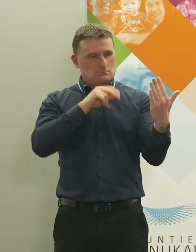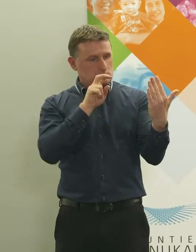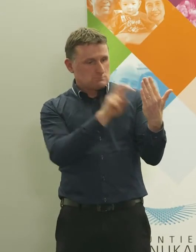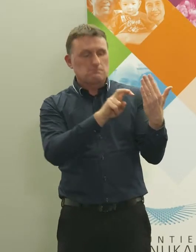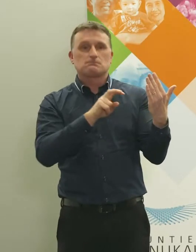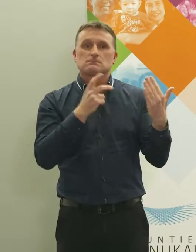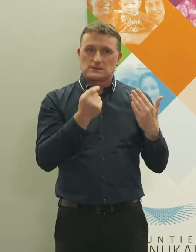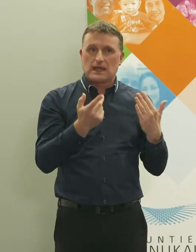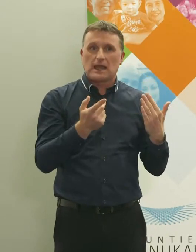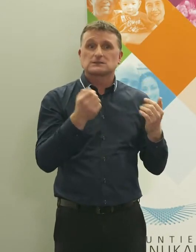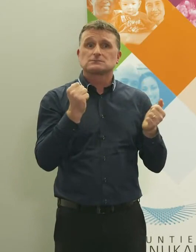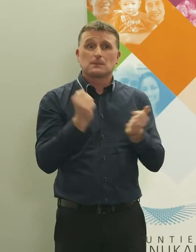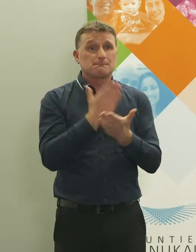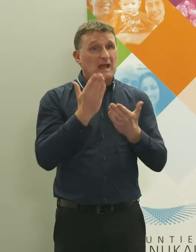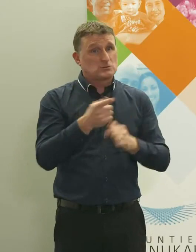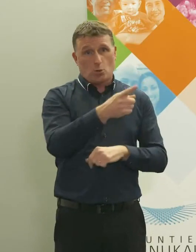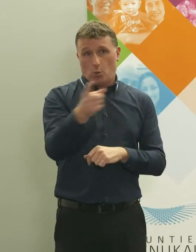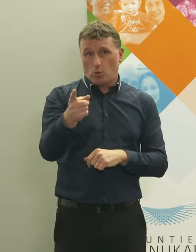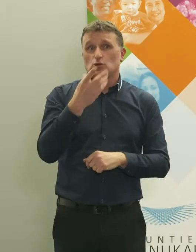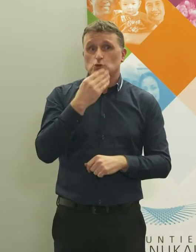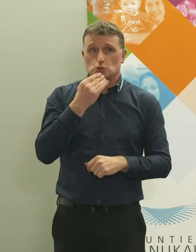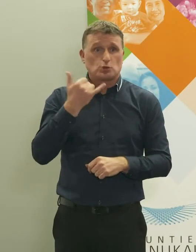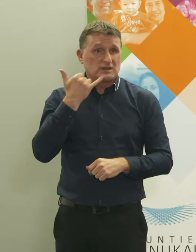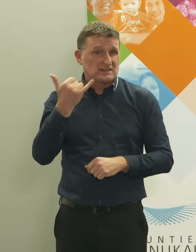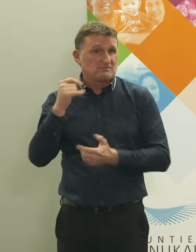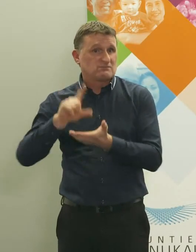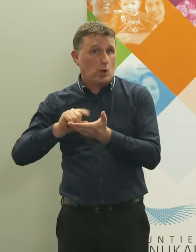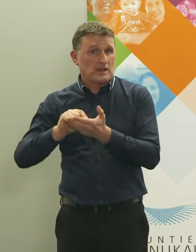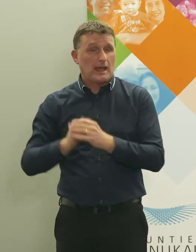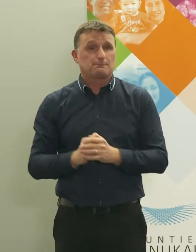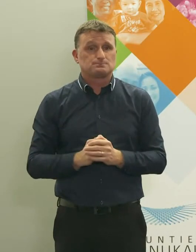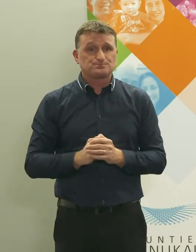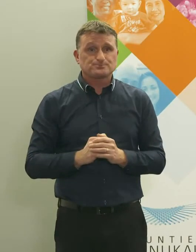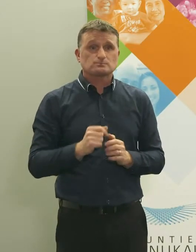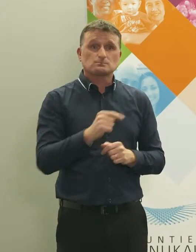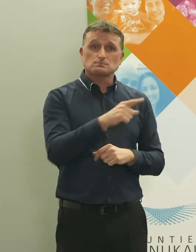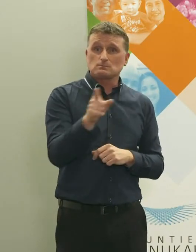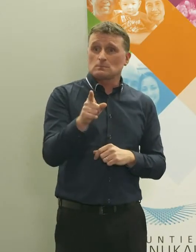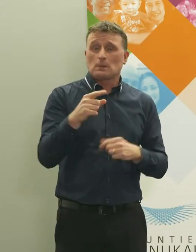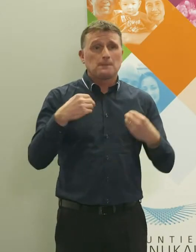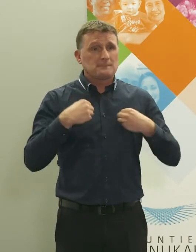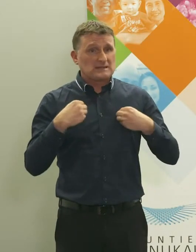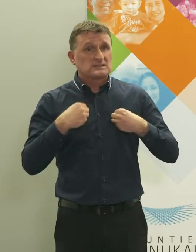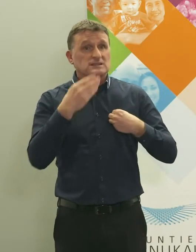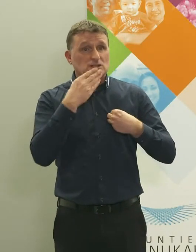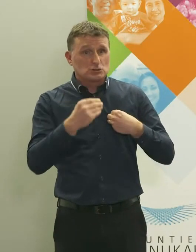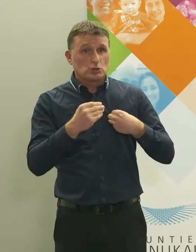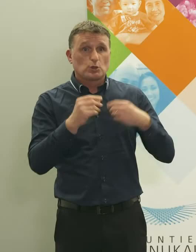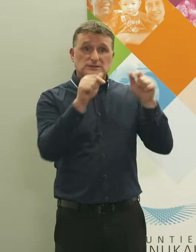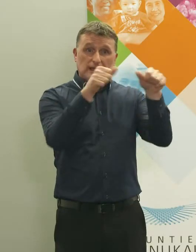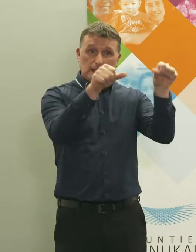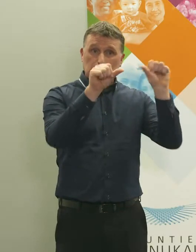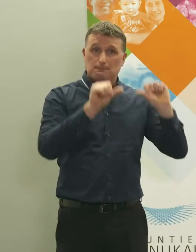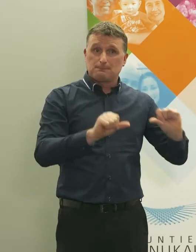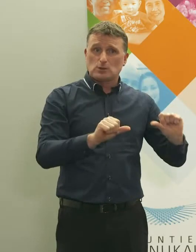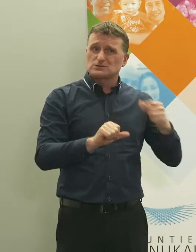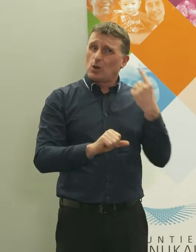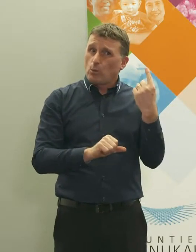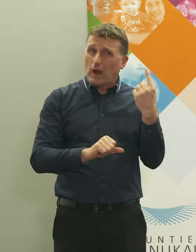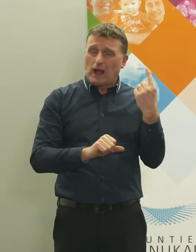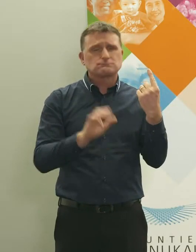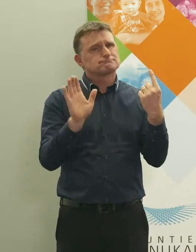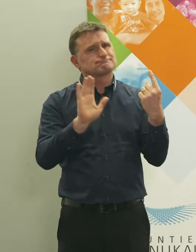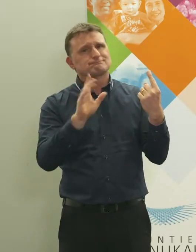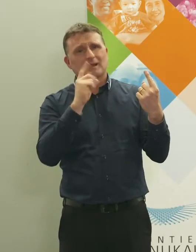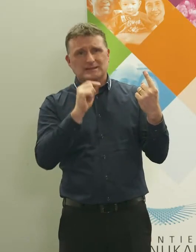to please make sure you're using them. For those who are displaying QR codes, it's also a reminder you don't need to just display one QR code, print